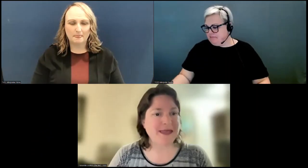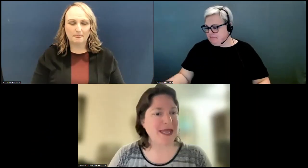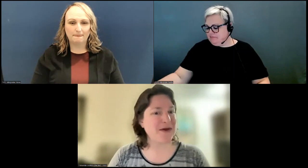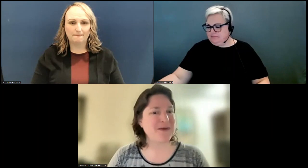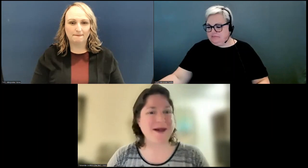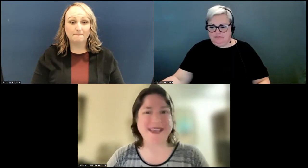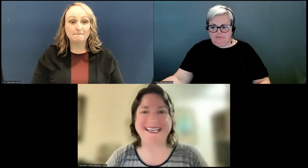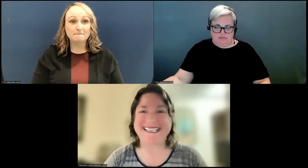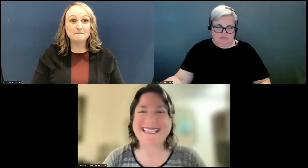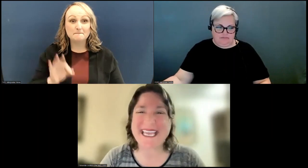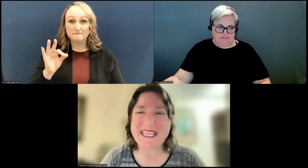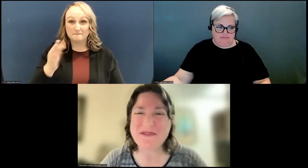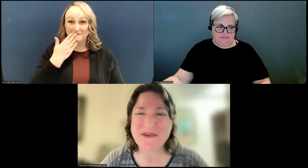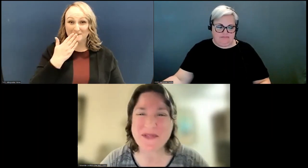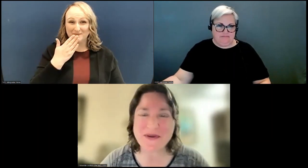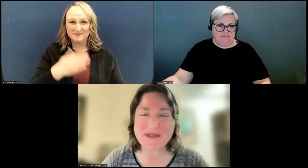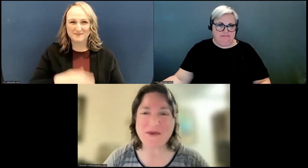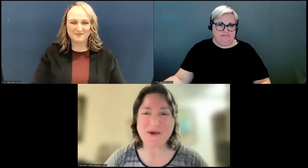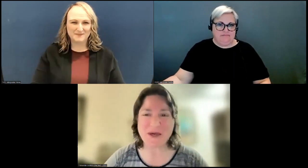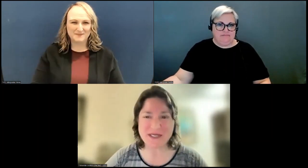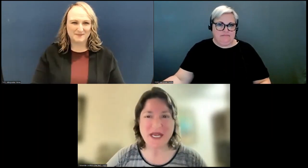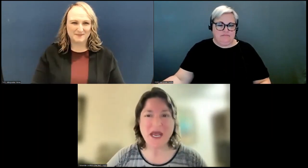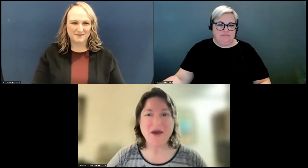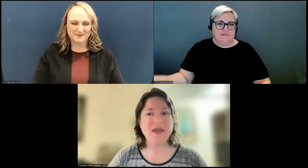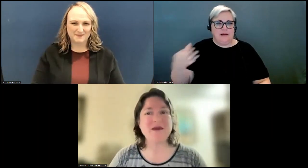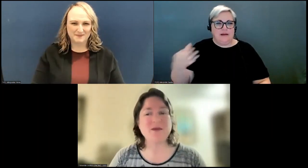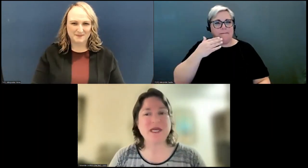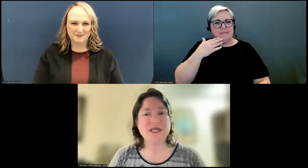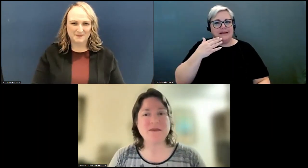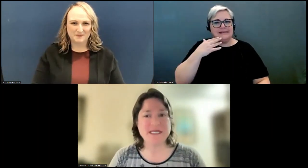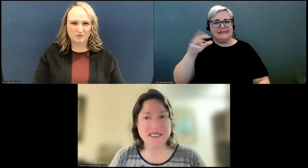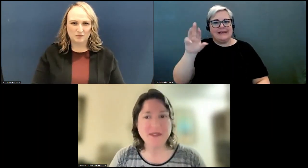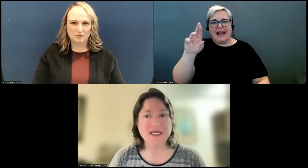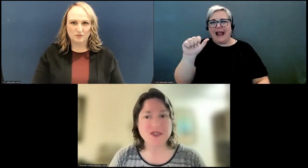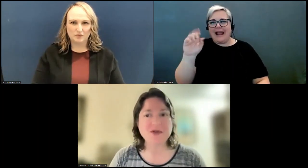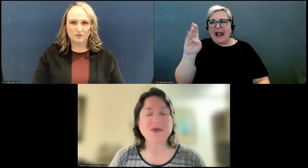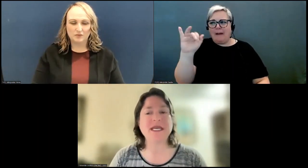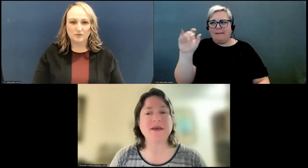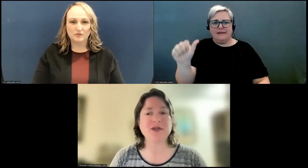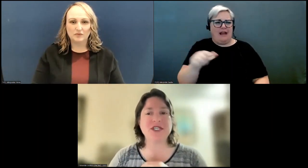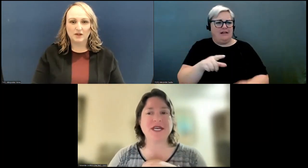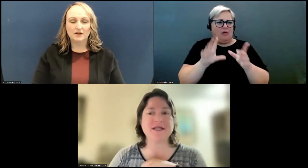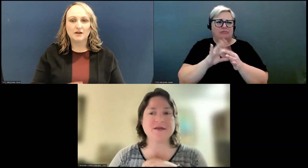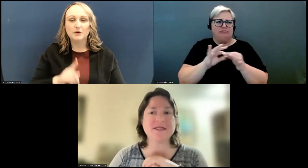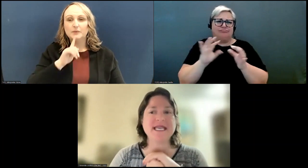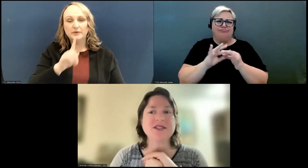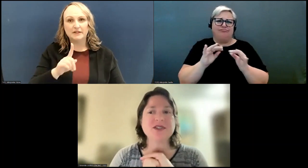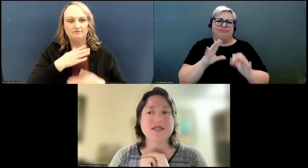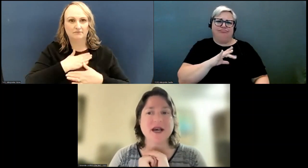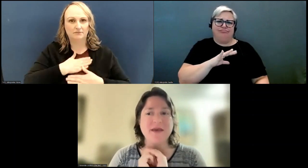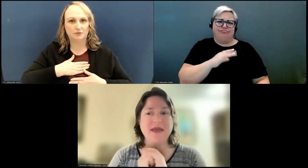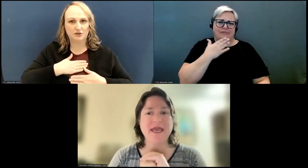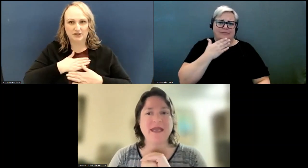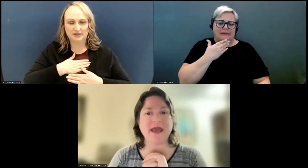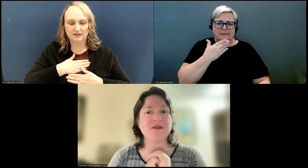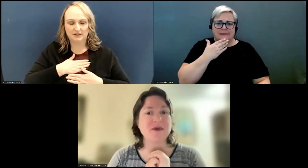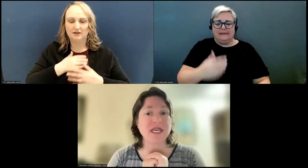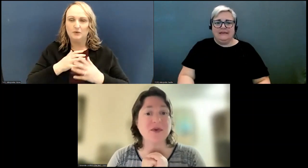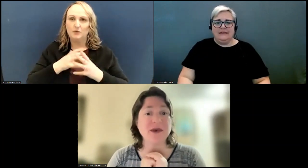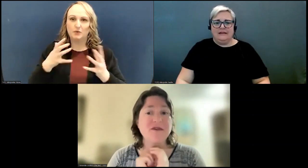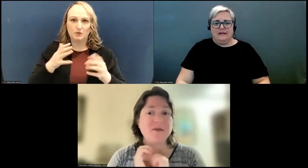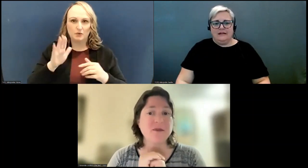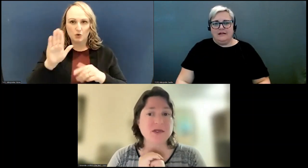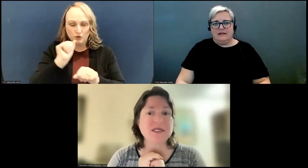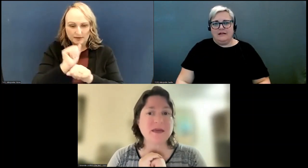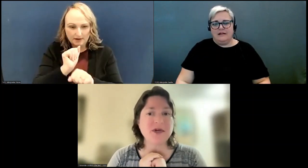Okay, thank you, Rabia, and thank you for those words. We deeply and truly appreciate the substantial time and effort